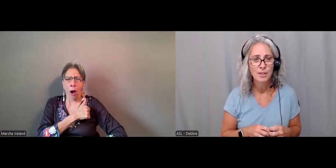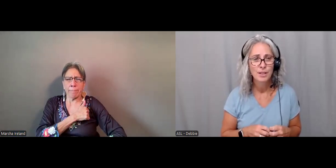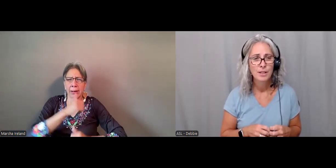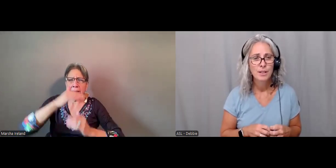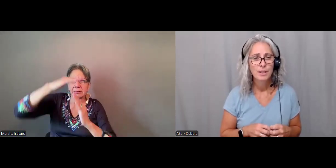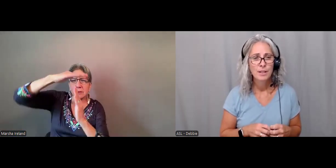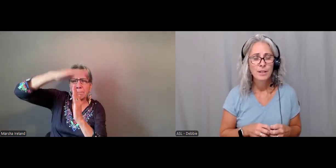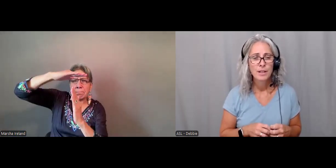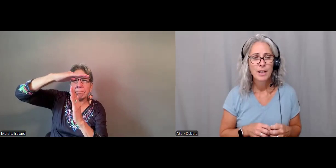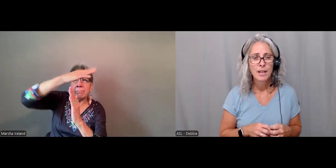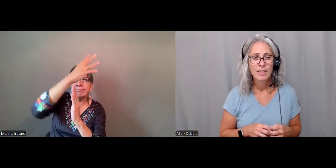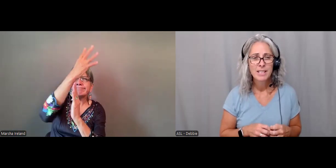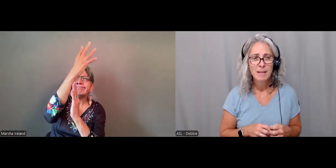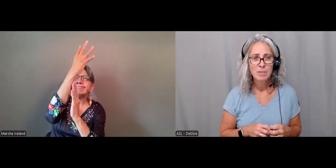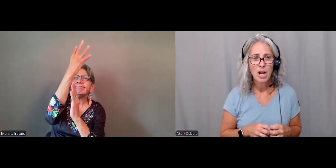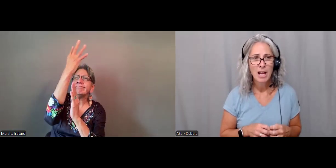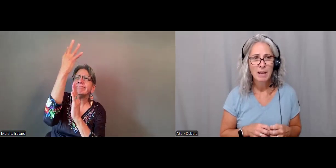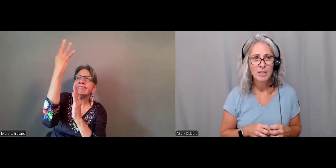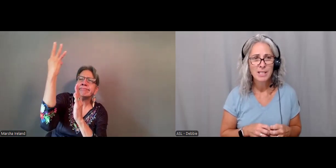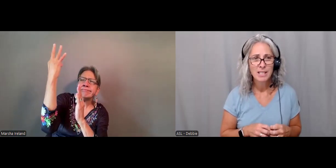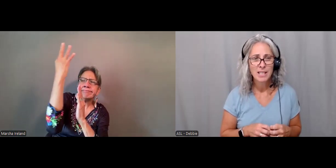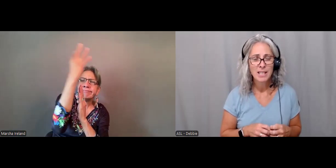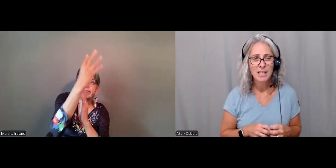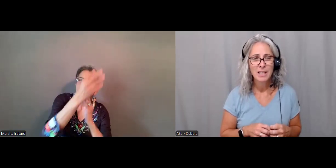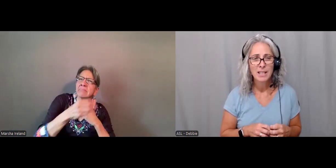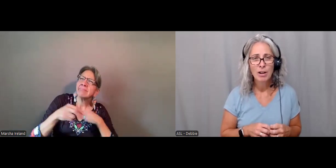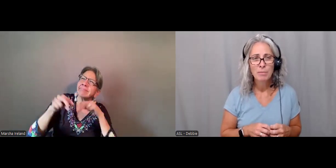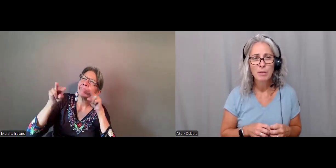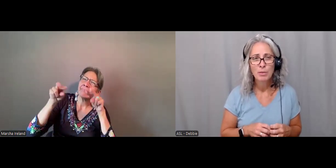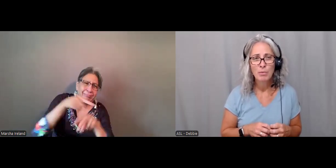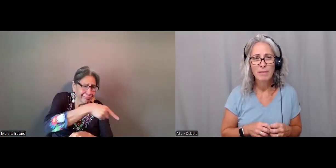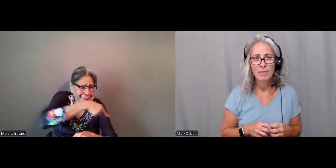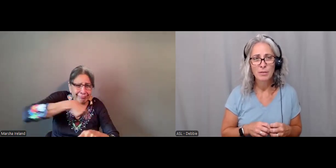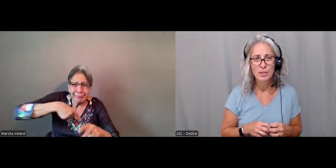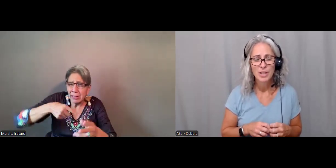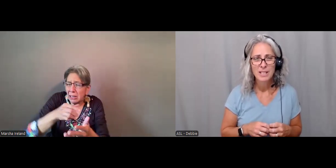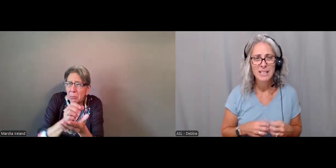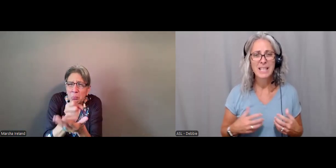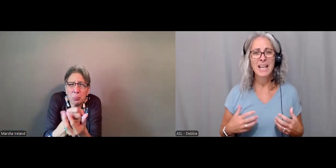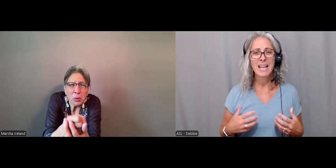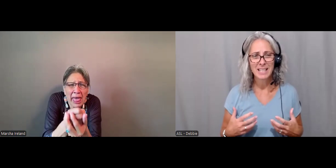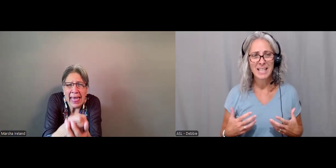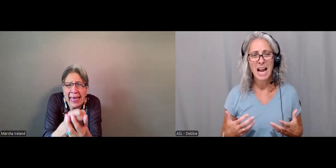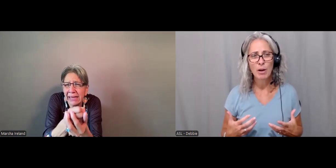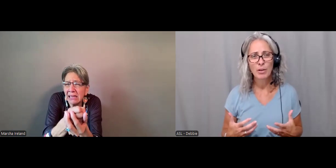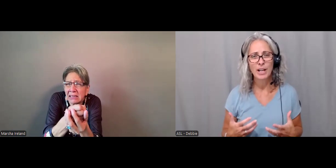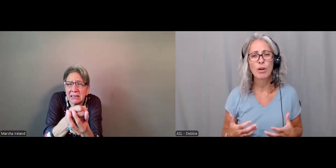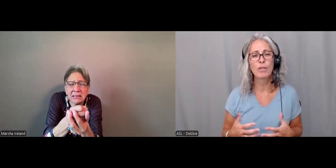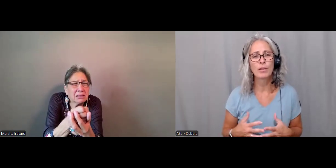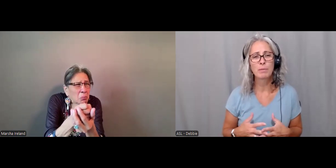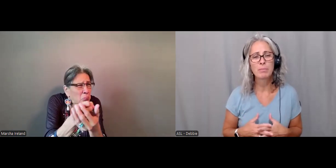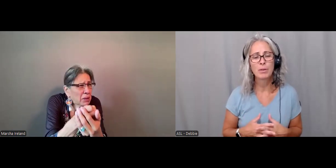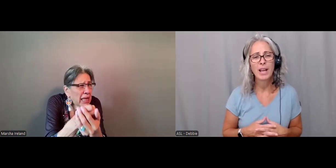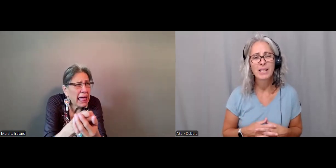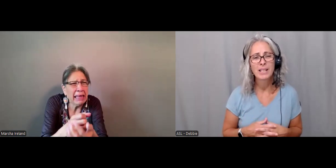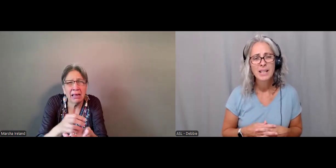cause. And at the same time, you can see the army with rifles standing, towering over